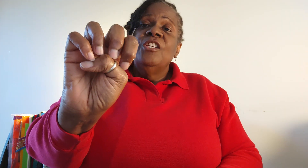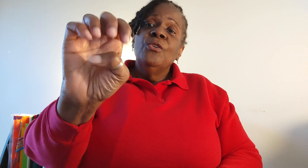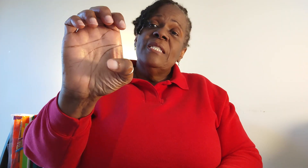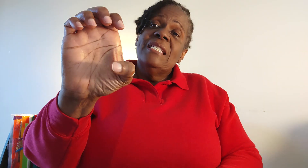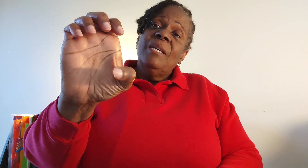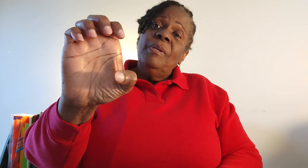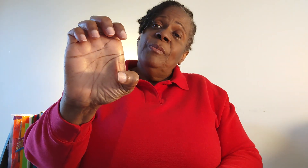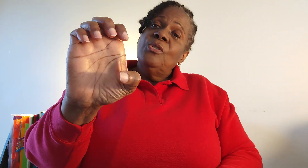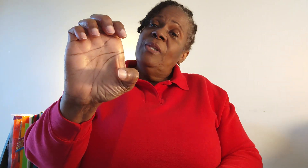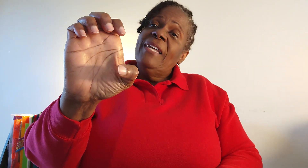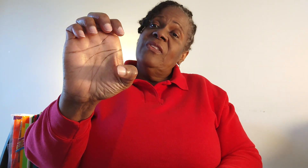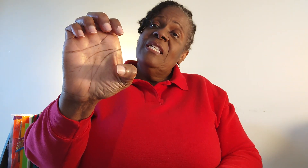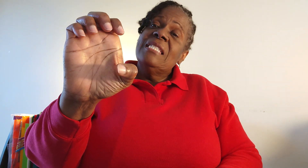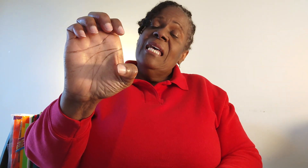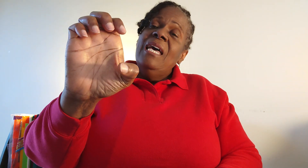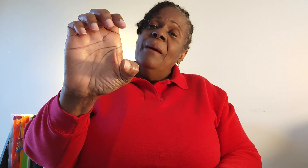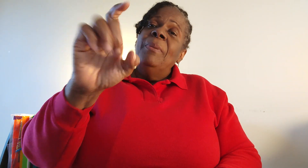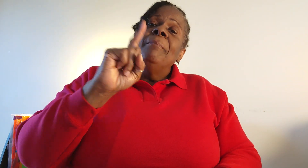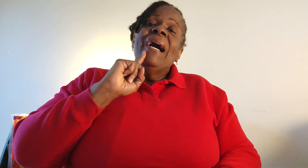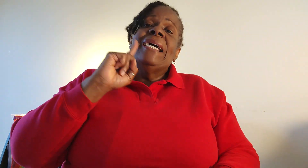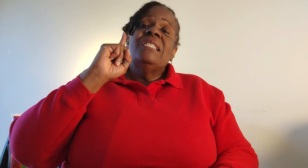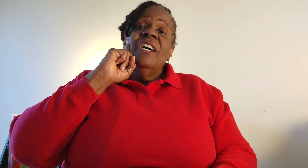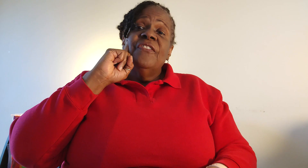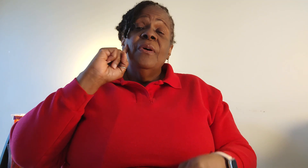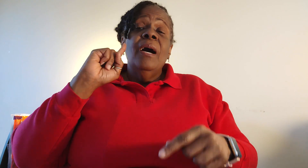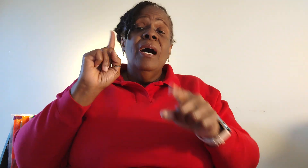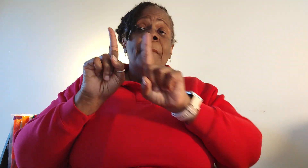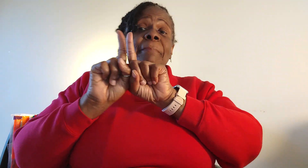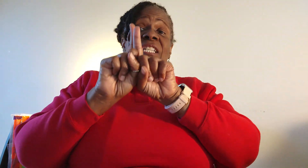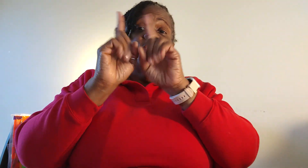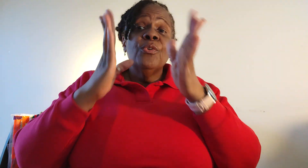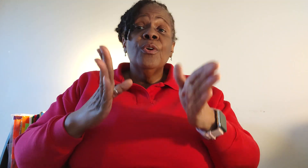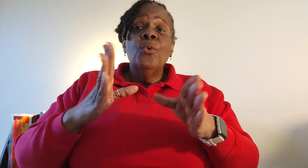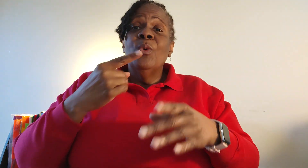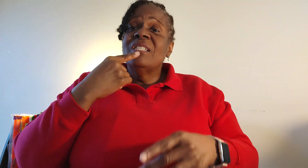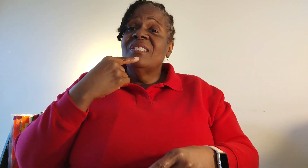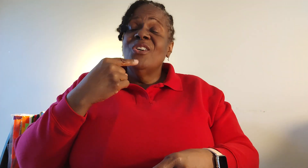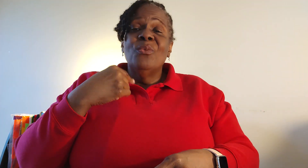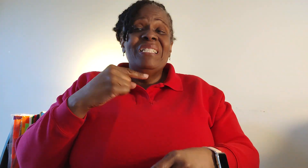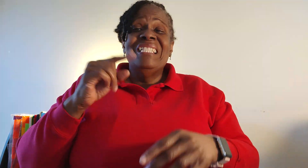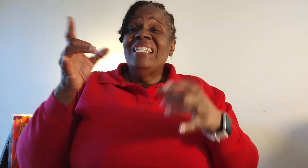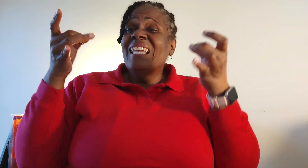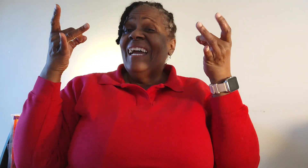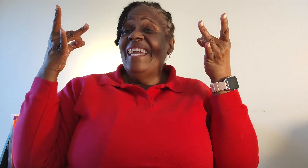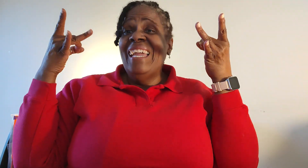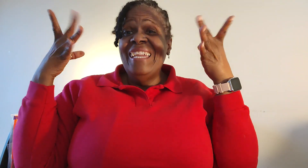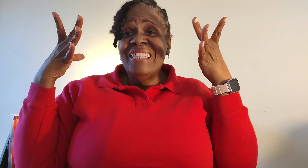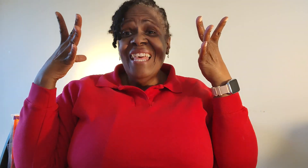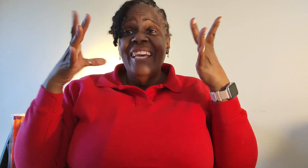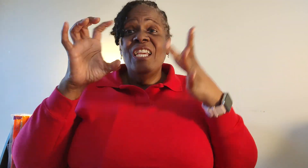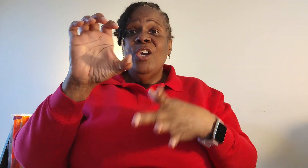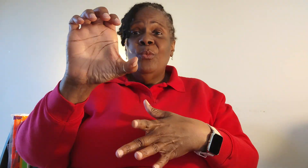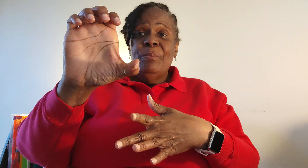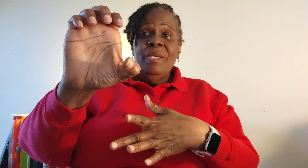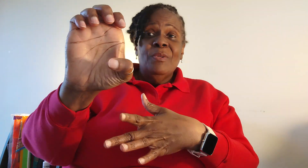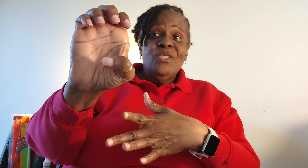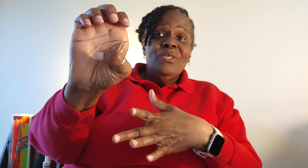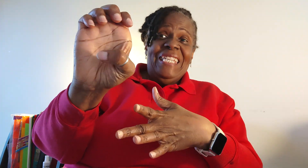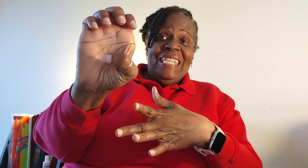You'll see some people do like this, but my deaf mentor once told me, she says, I hate that when people do the E